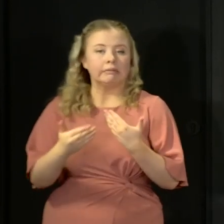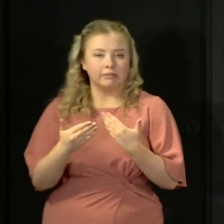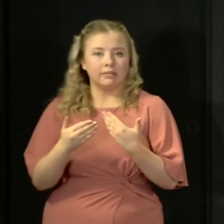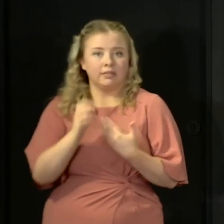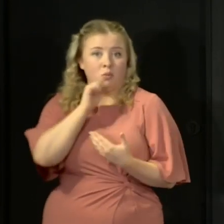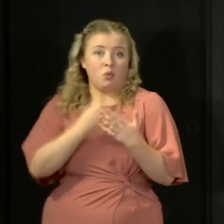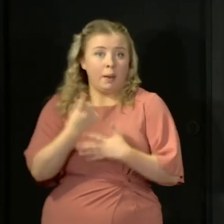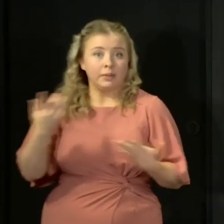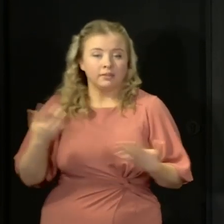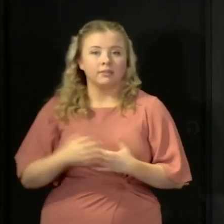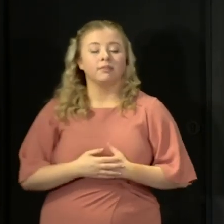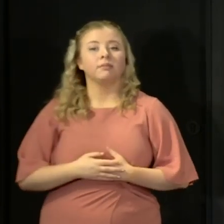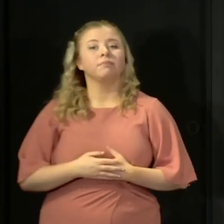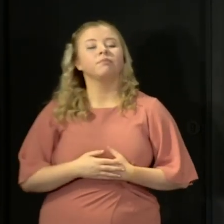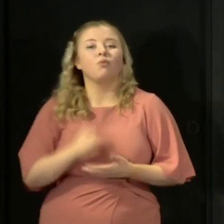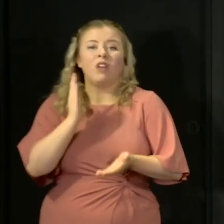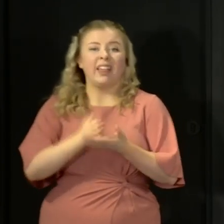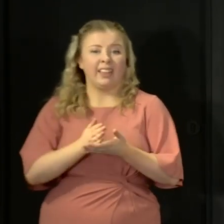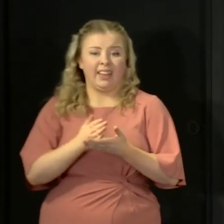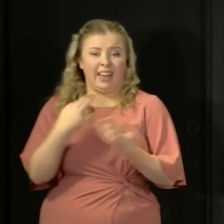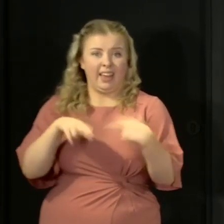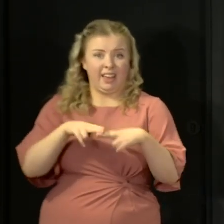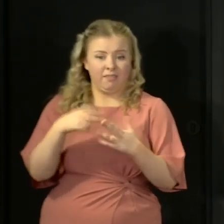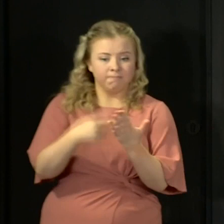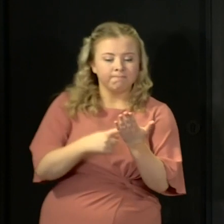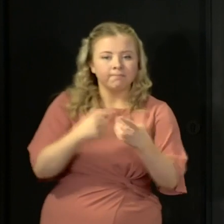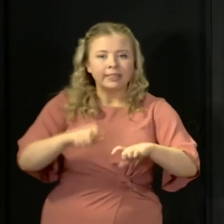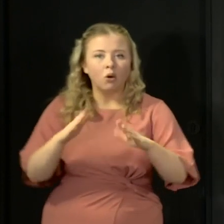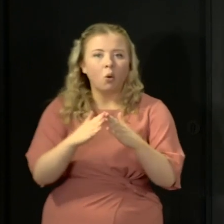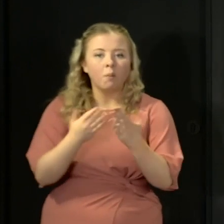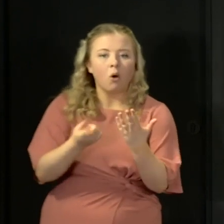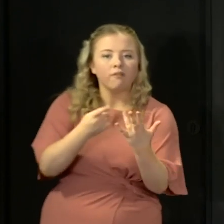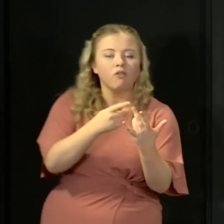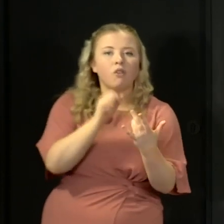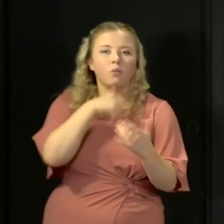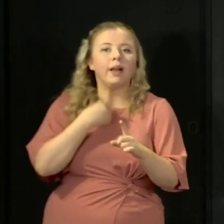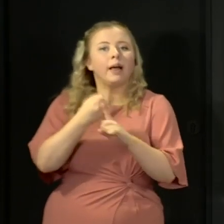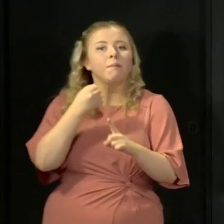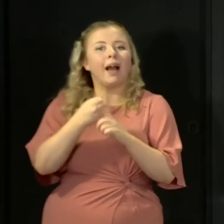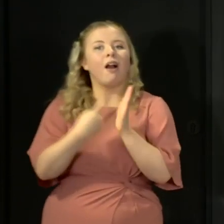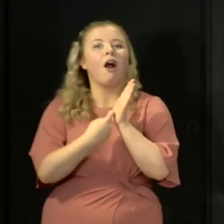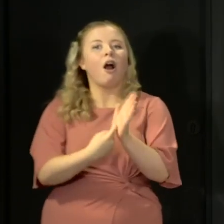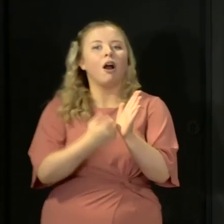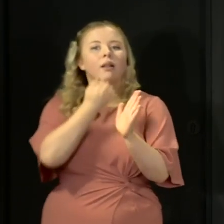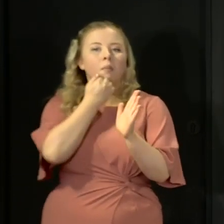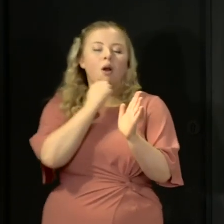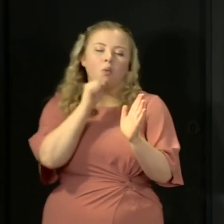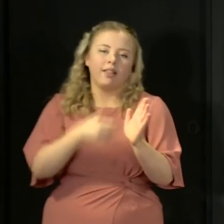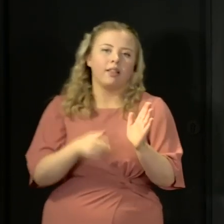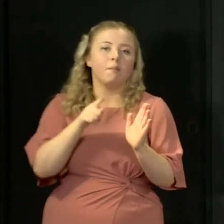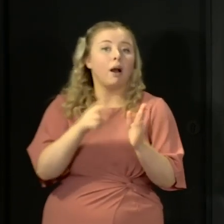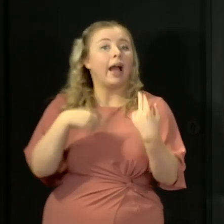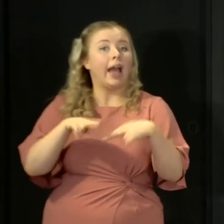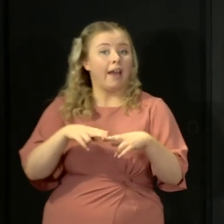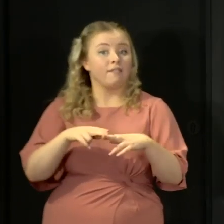restrictions, whenever we introduce them, will have an impact on the R number. But if we get our baseline lower than it is now, we will have